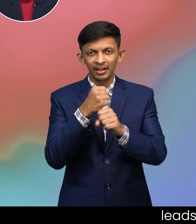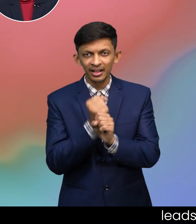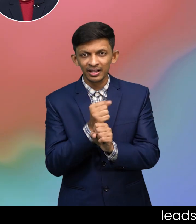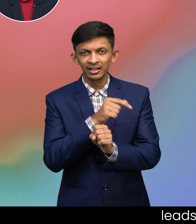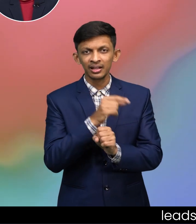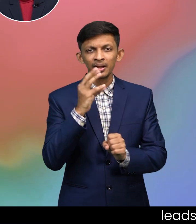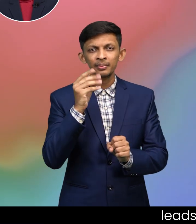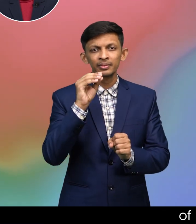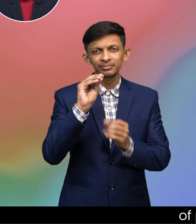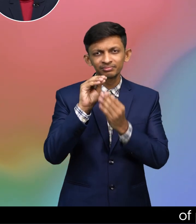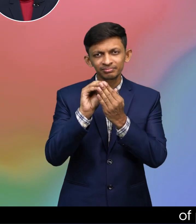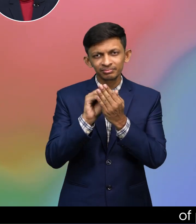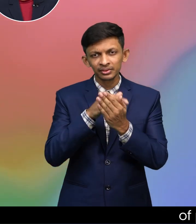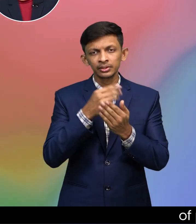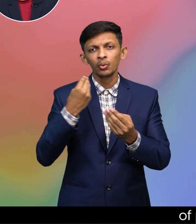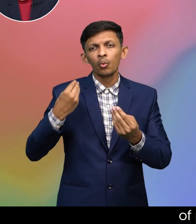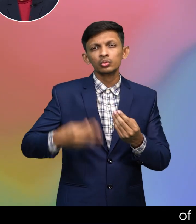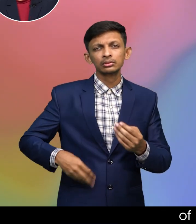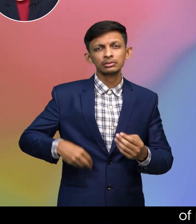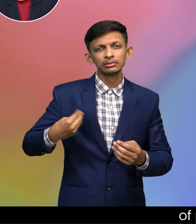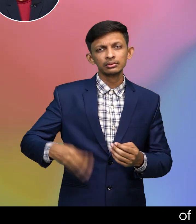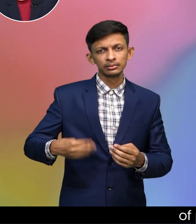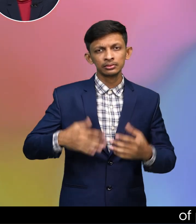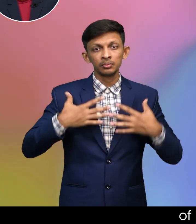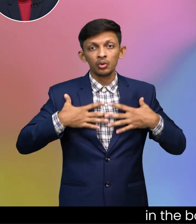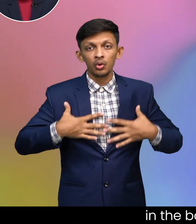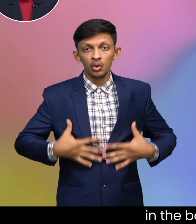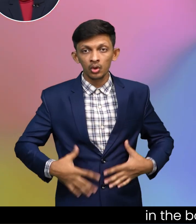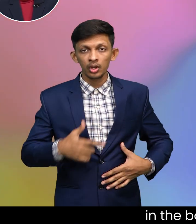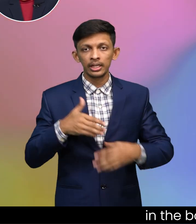Several factors like infections,